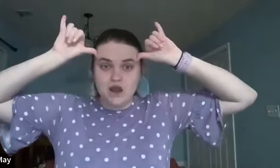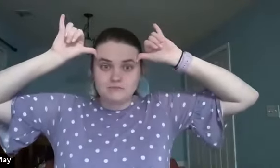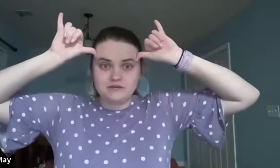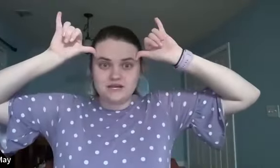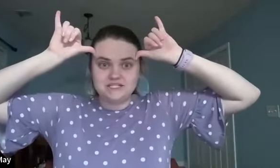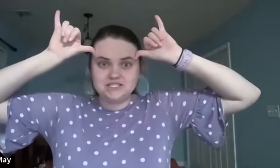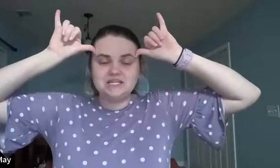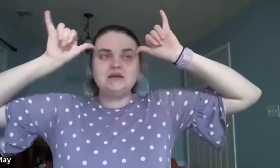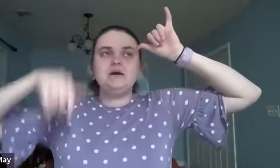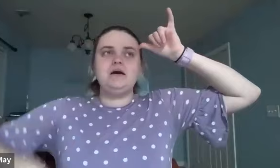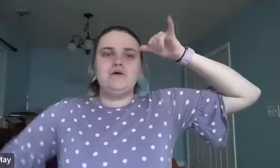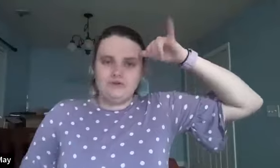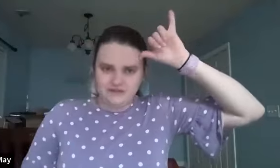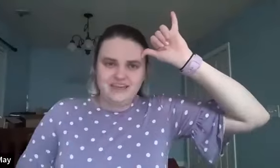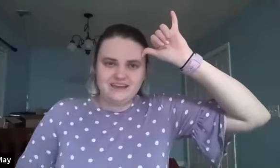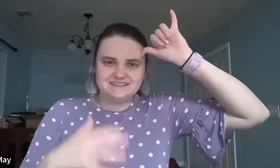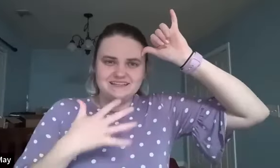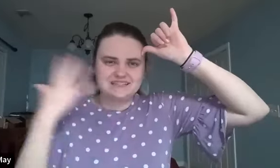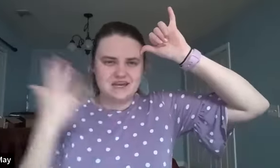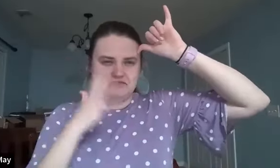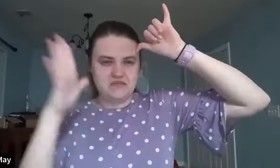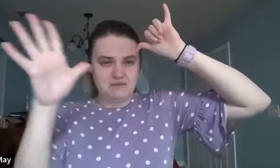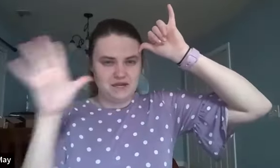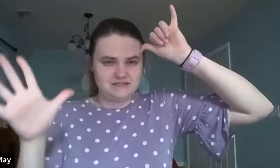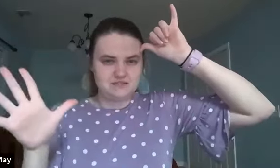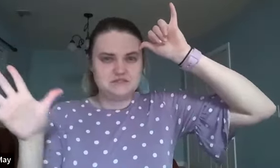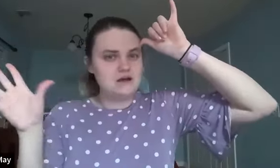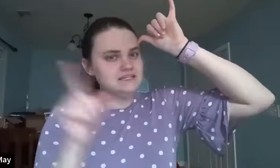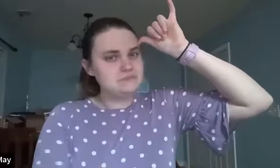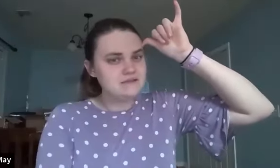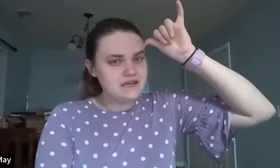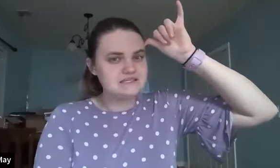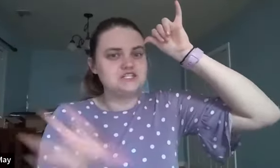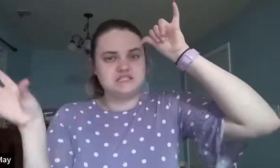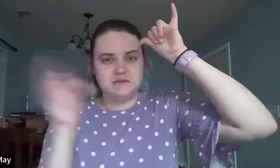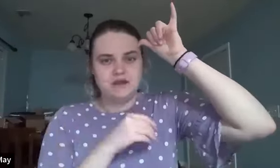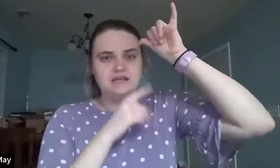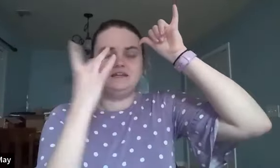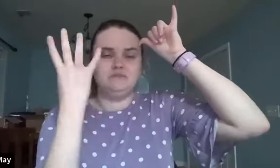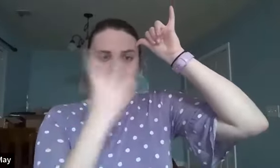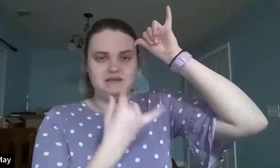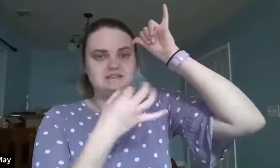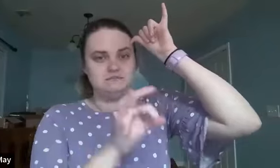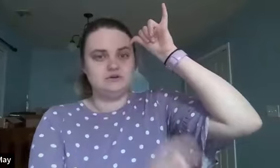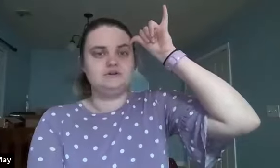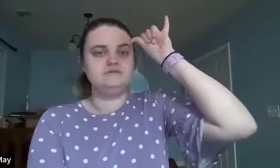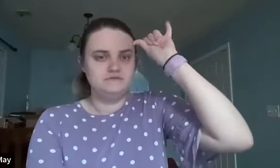cannot pretty much, or you can't. It's kind of that mindset. So it's not like it's being lazy. It's just combining it and making it simpler for